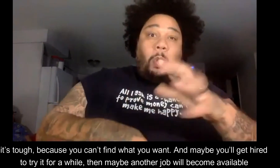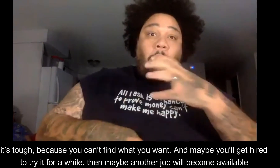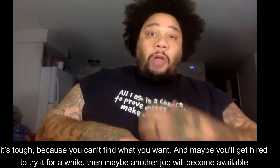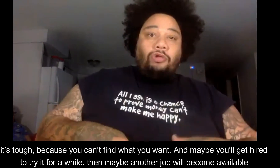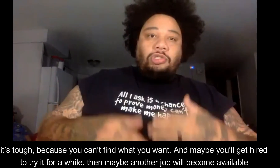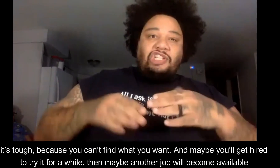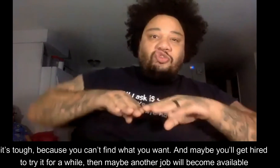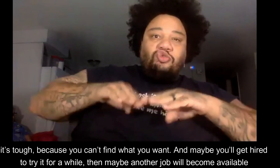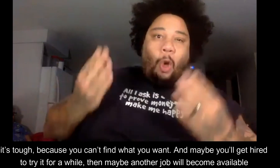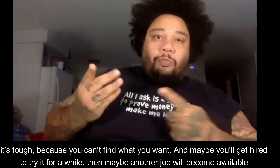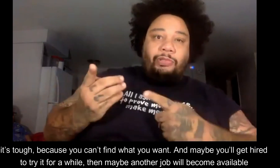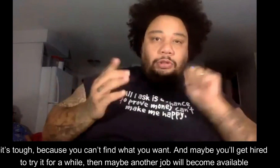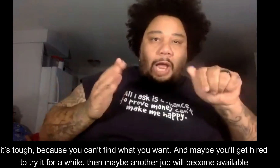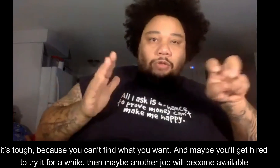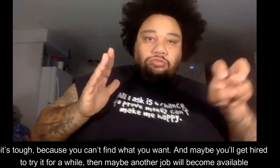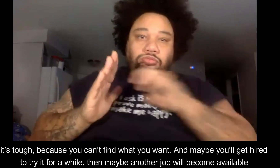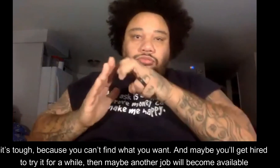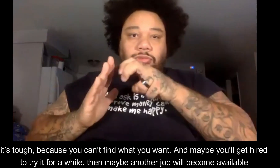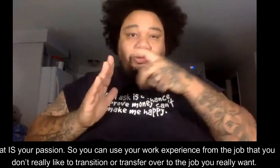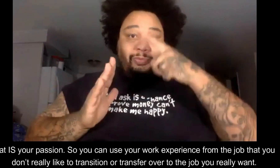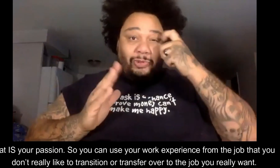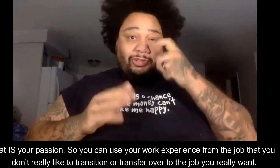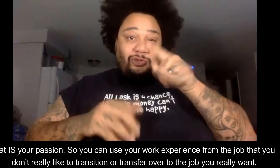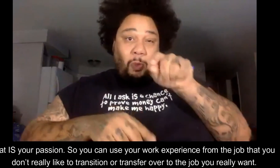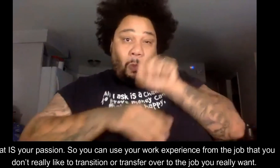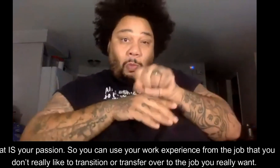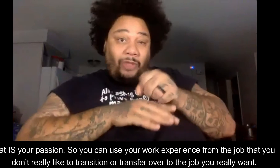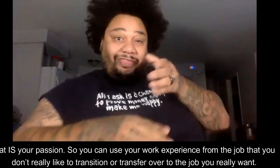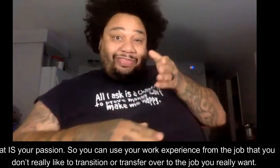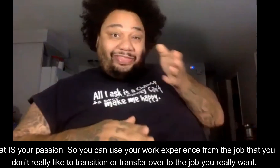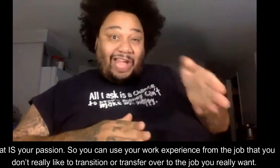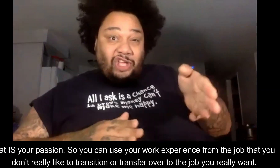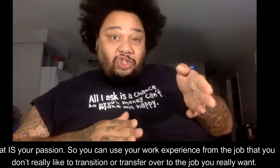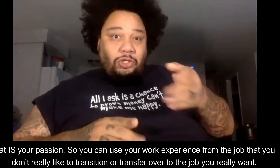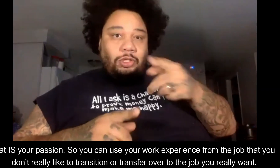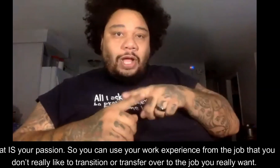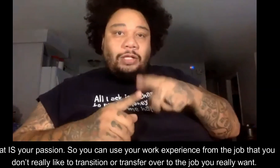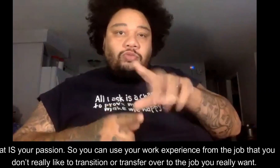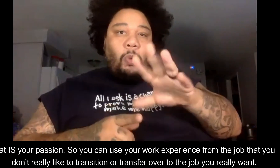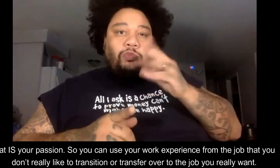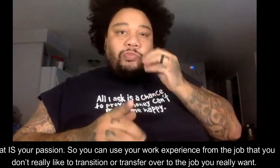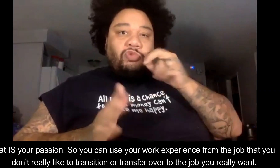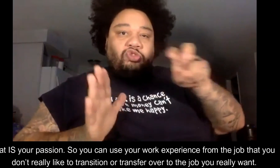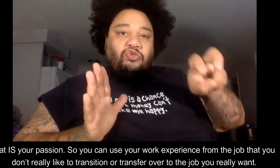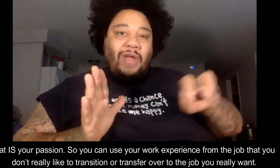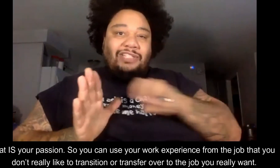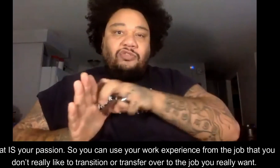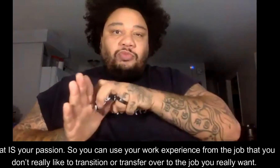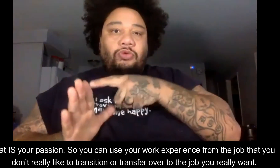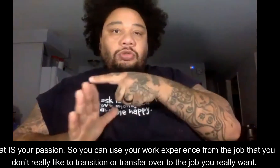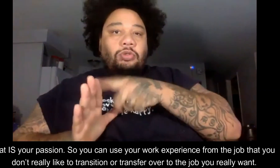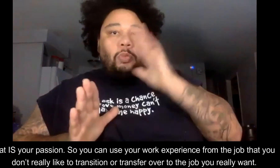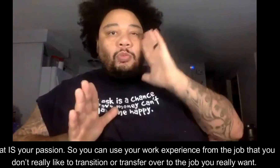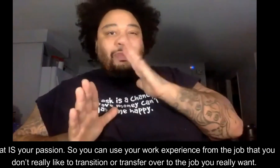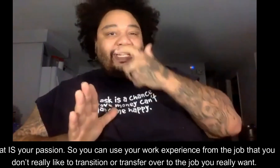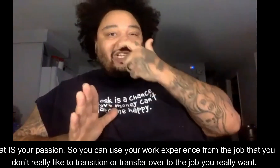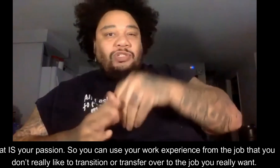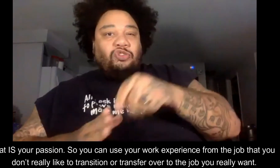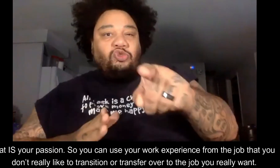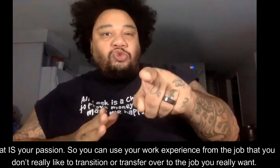maybe another job will become available that is your passion. So you can use your work experience from the job that you